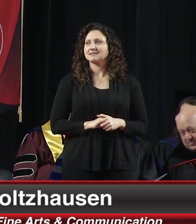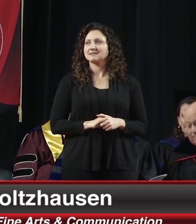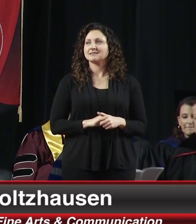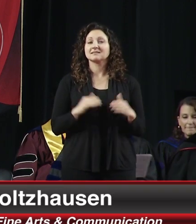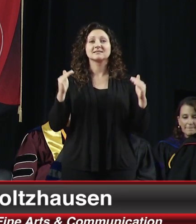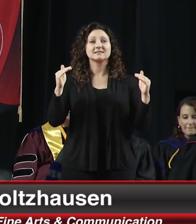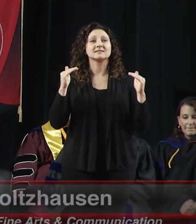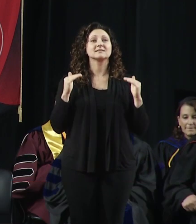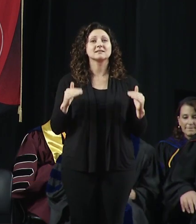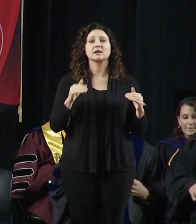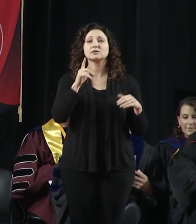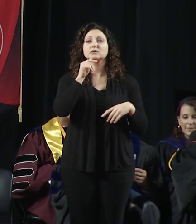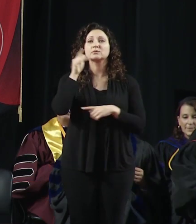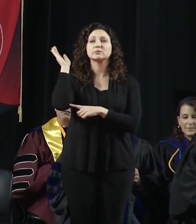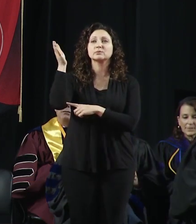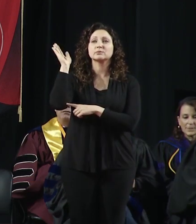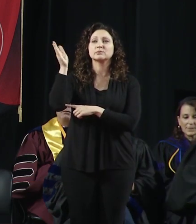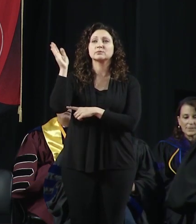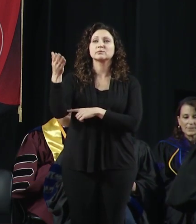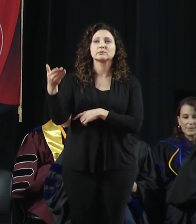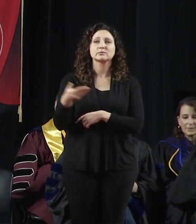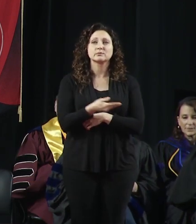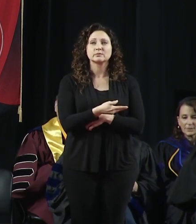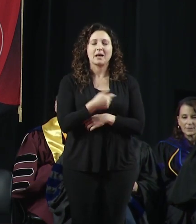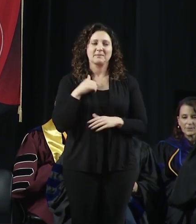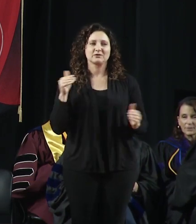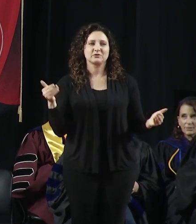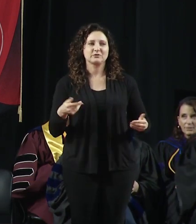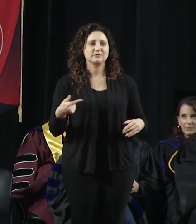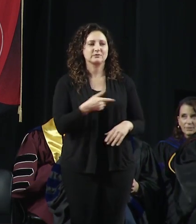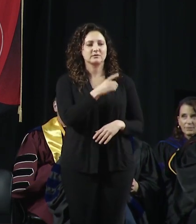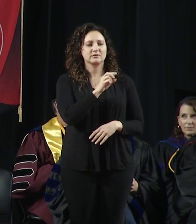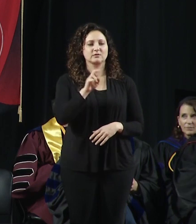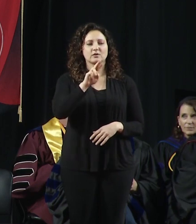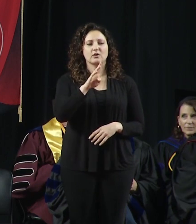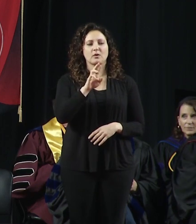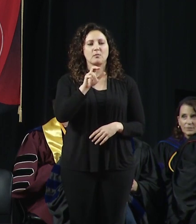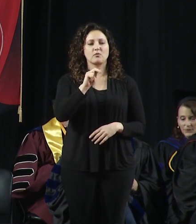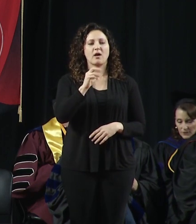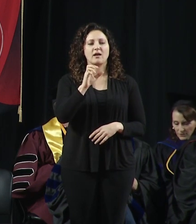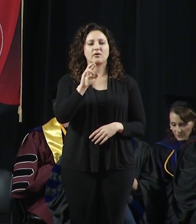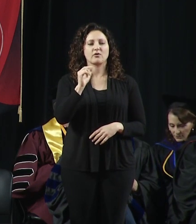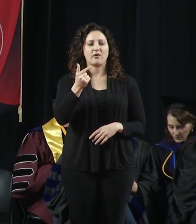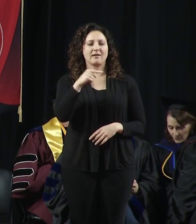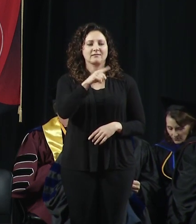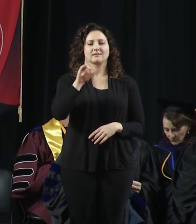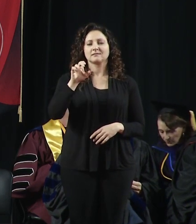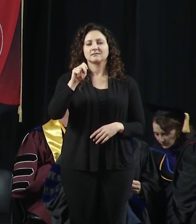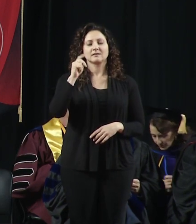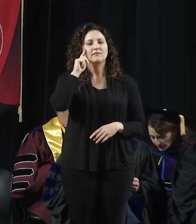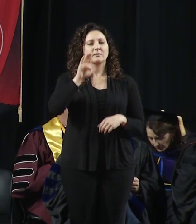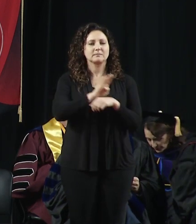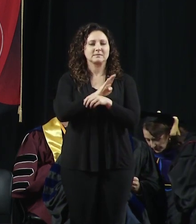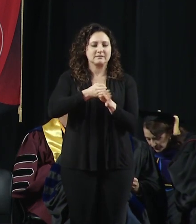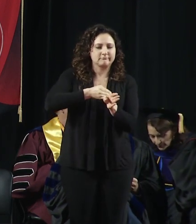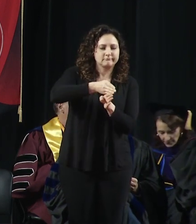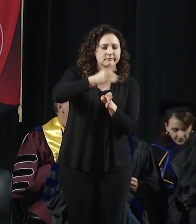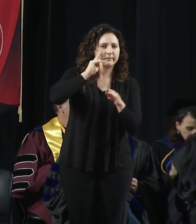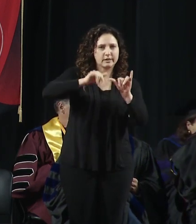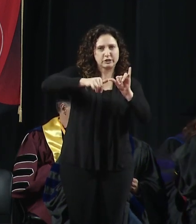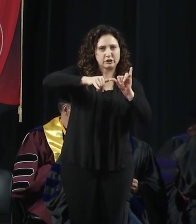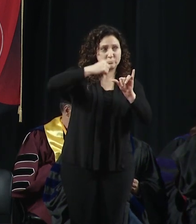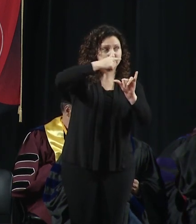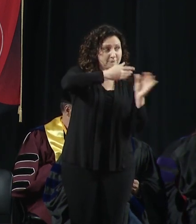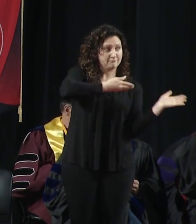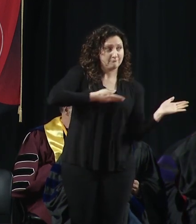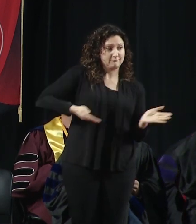Next, I wish to introduce Dr. Brian Craig, Dean of the Business of Engineering, who will